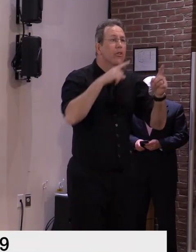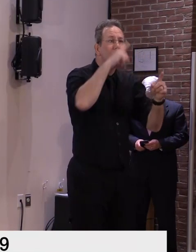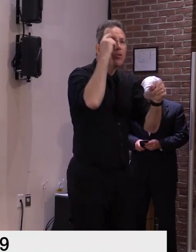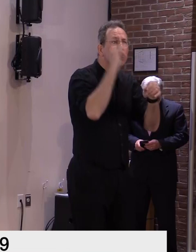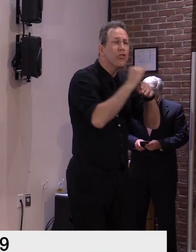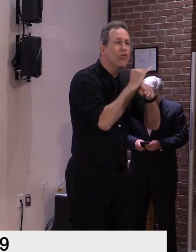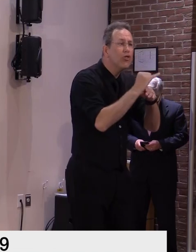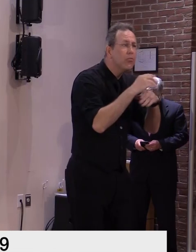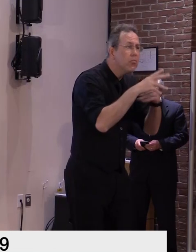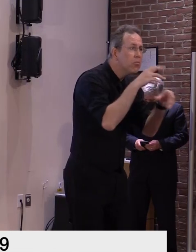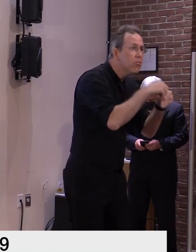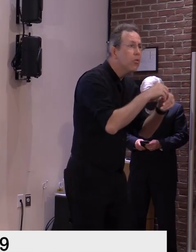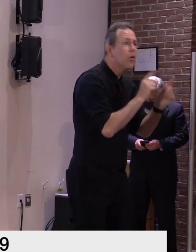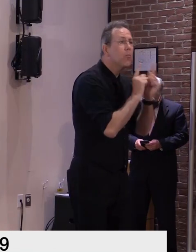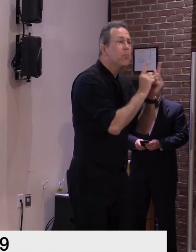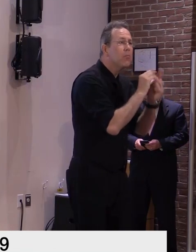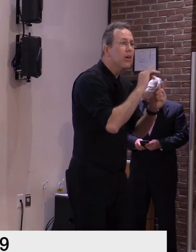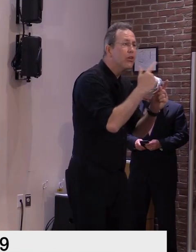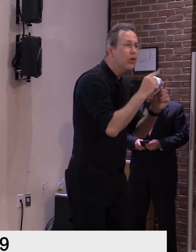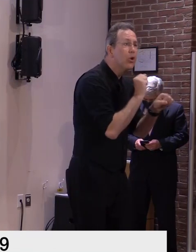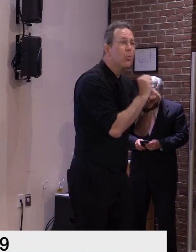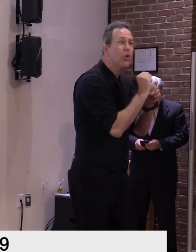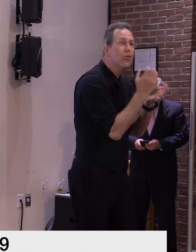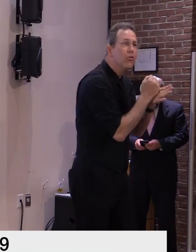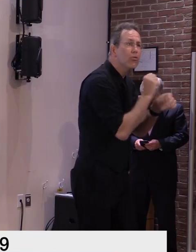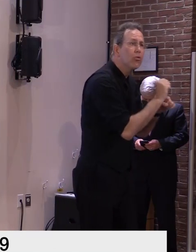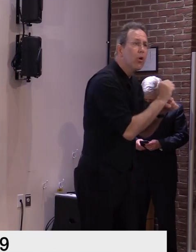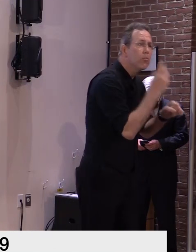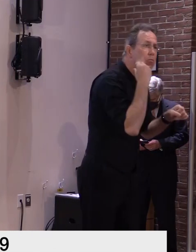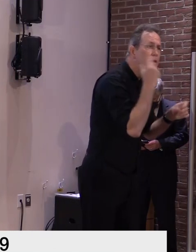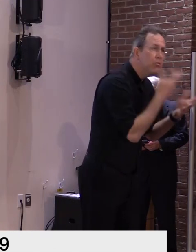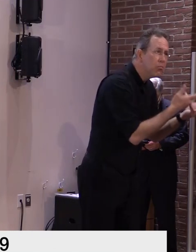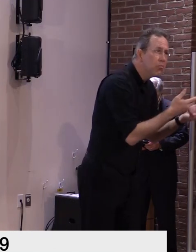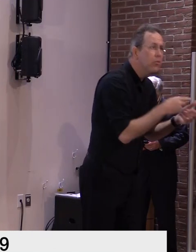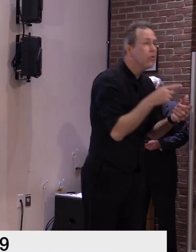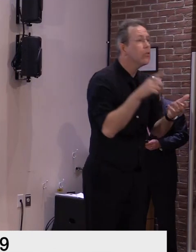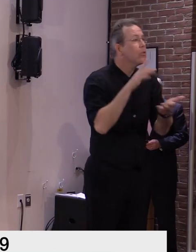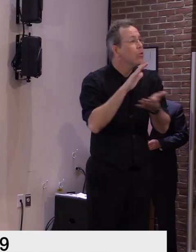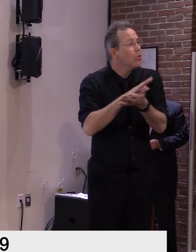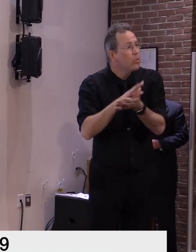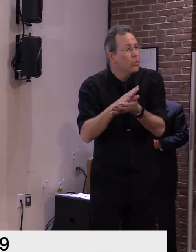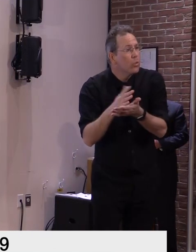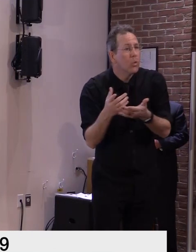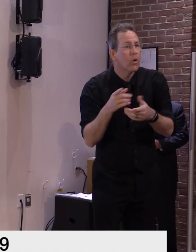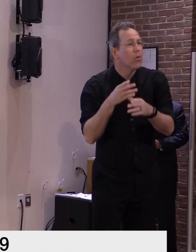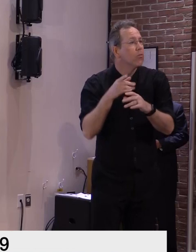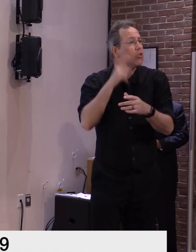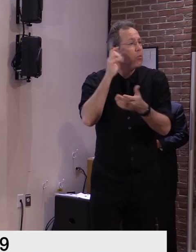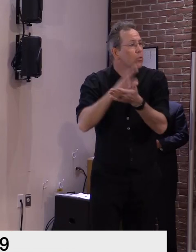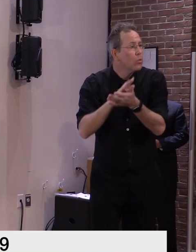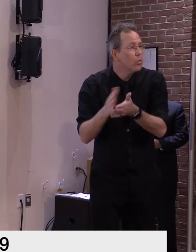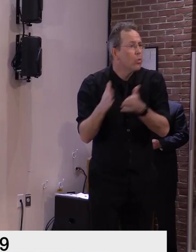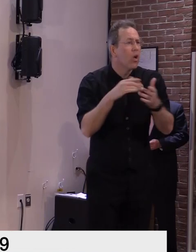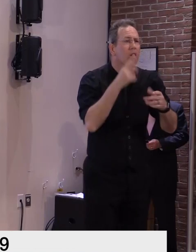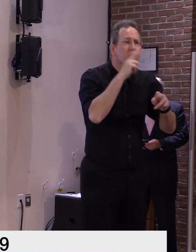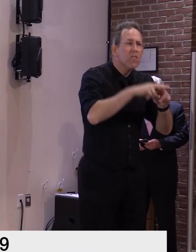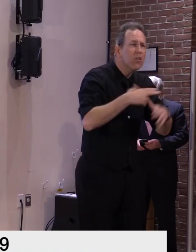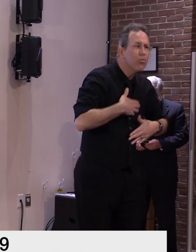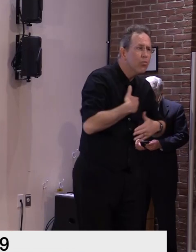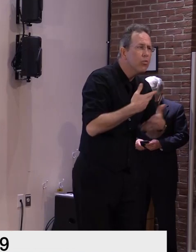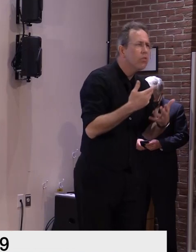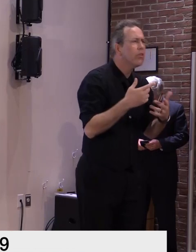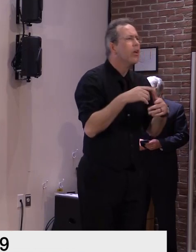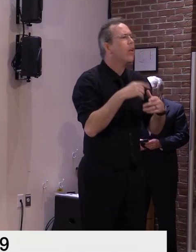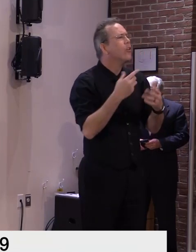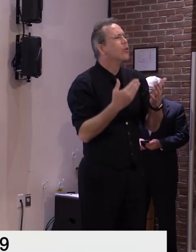older youth, combined school and community summer programming, immersion in a favorite or new activity through